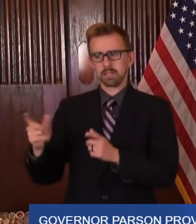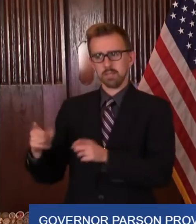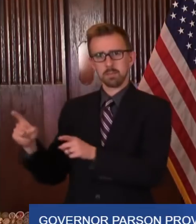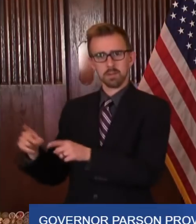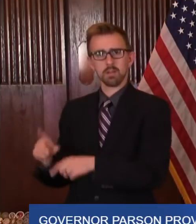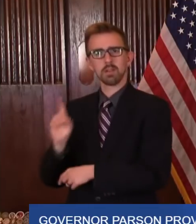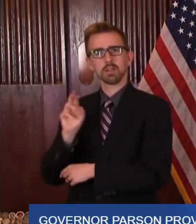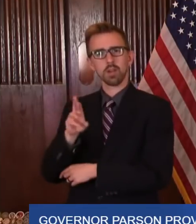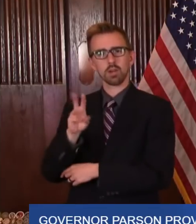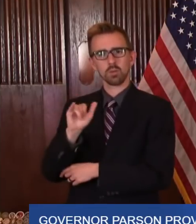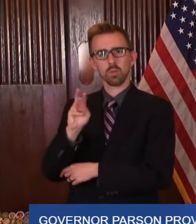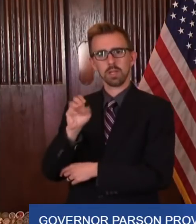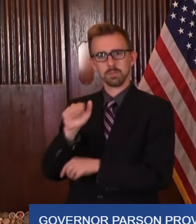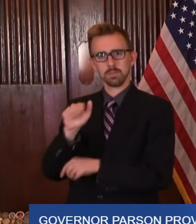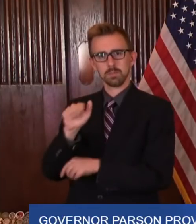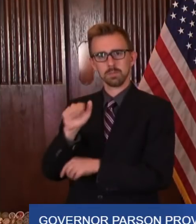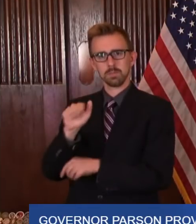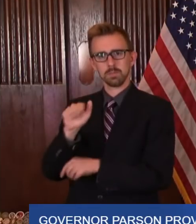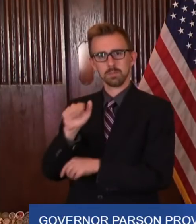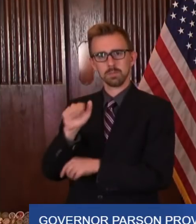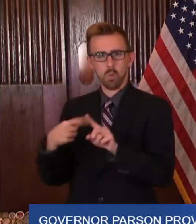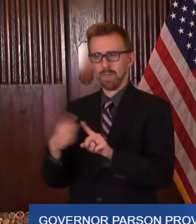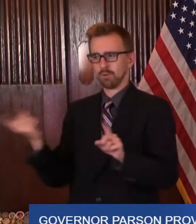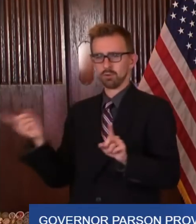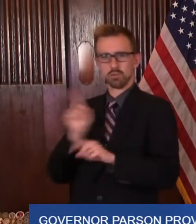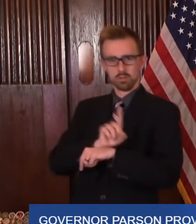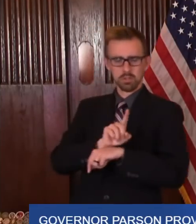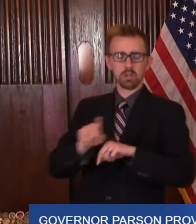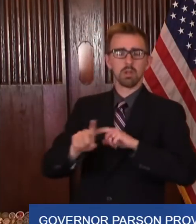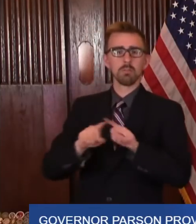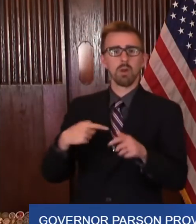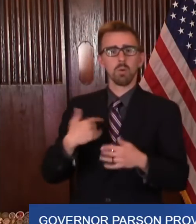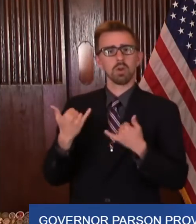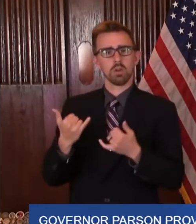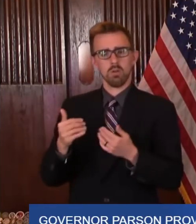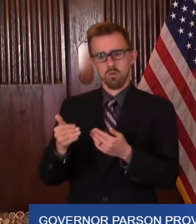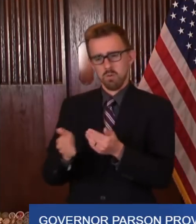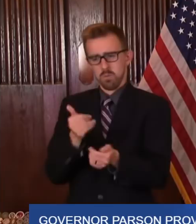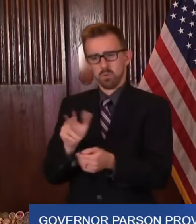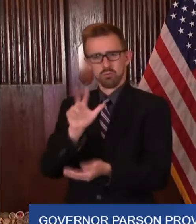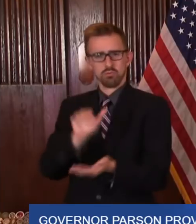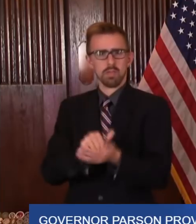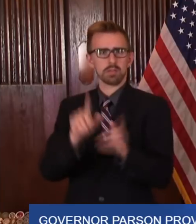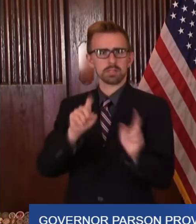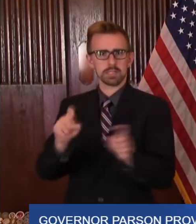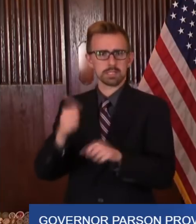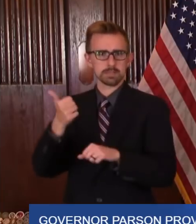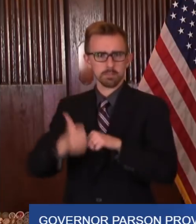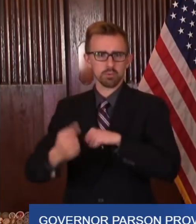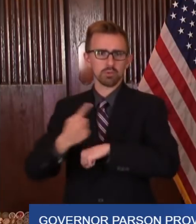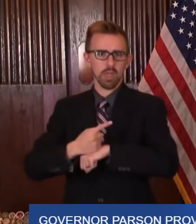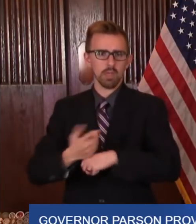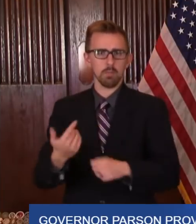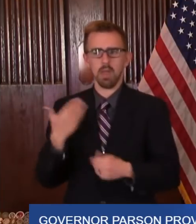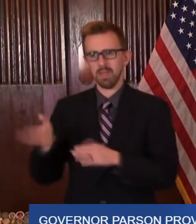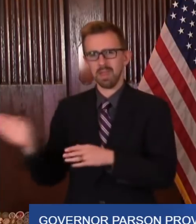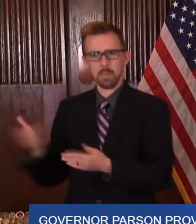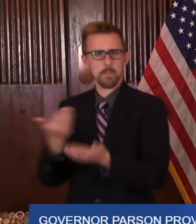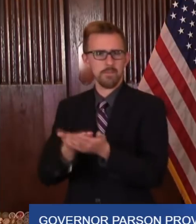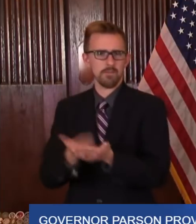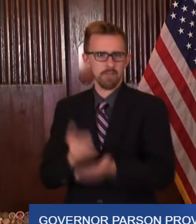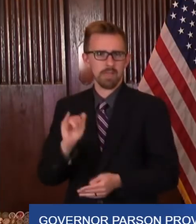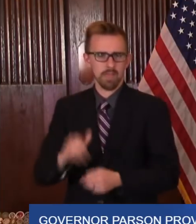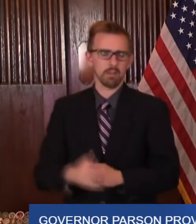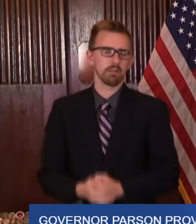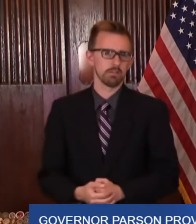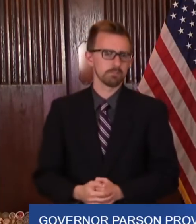Dr. Williams might address that more when he gets up here, but I think we are currently doing close to 3,000 tests, if I'm not mistaken, but I'll let him verify that when he gets